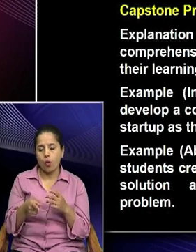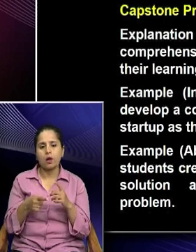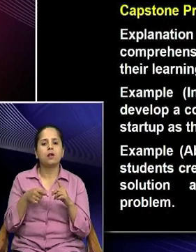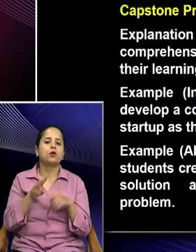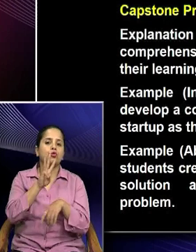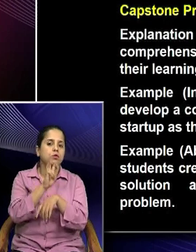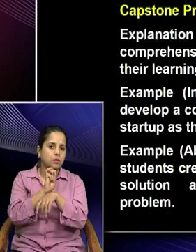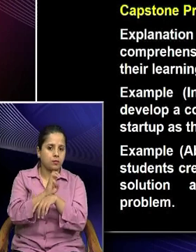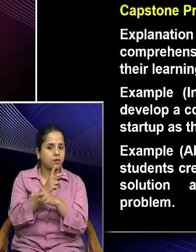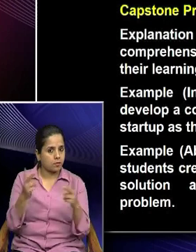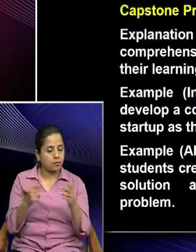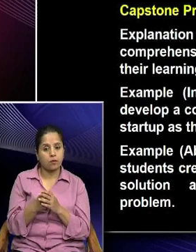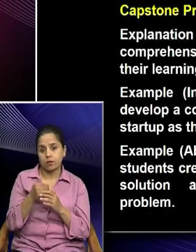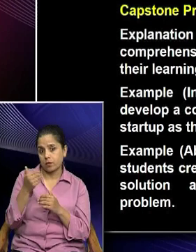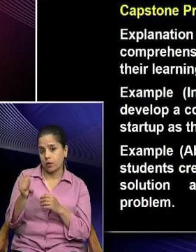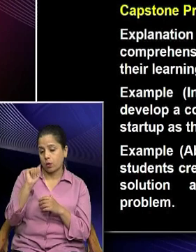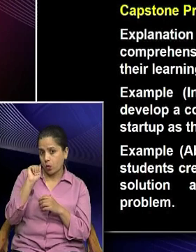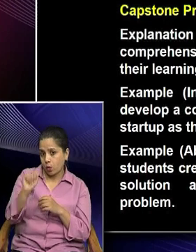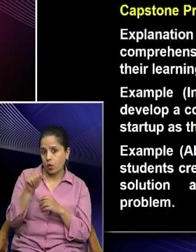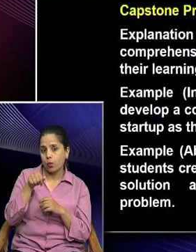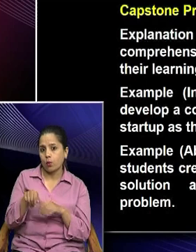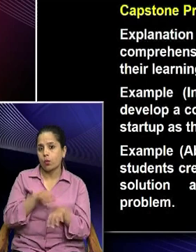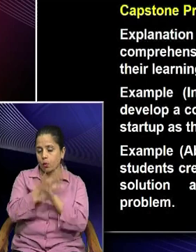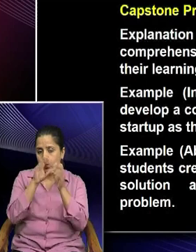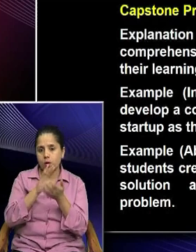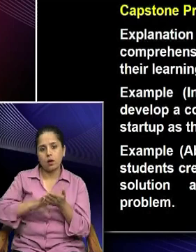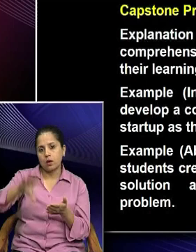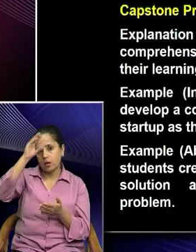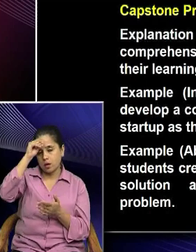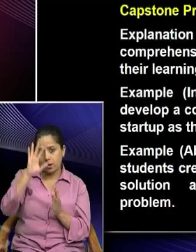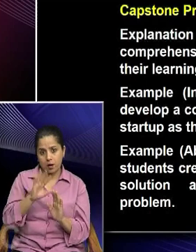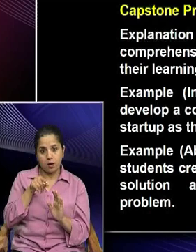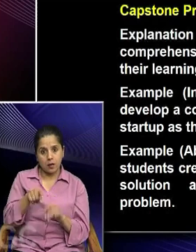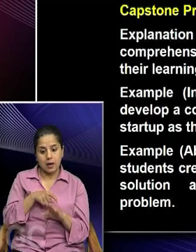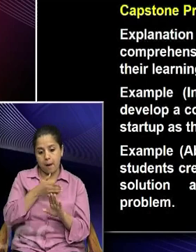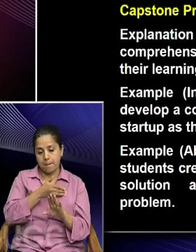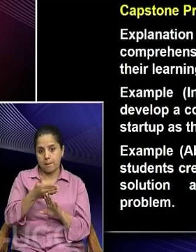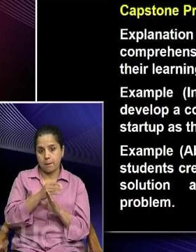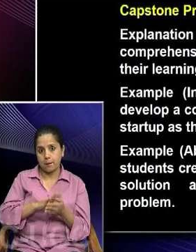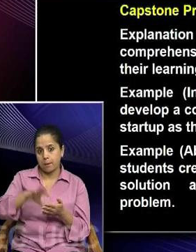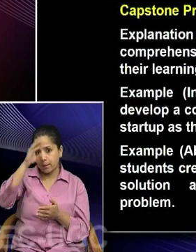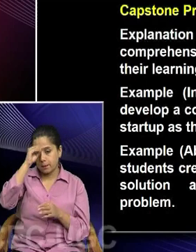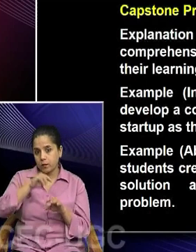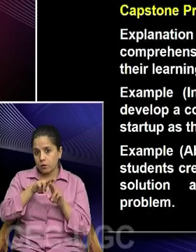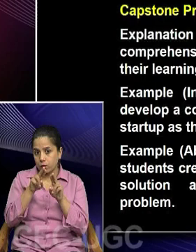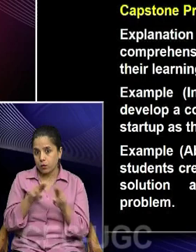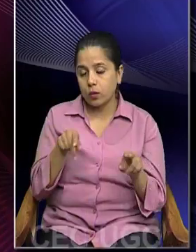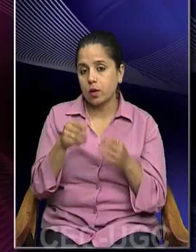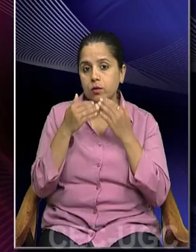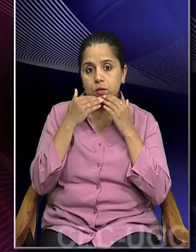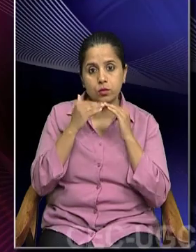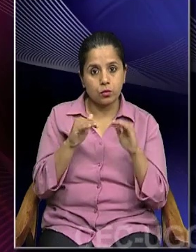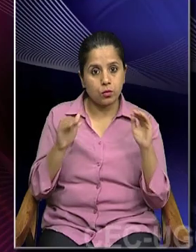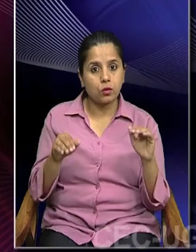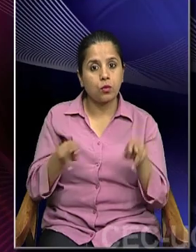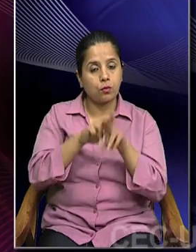trimester on the basis of their complete learning during that period. So, students